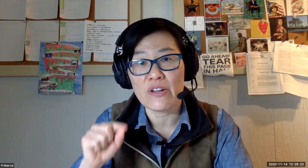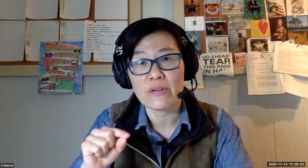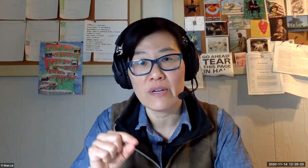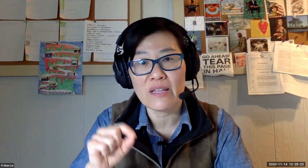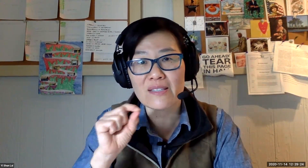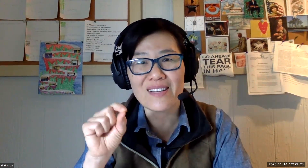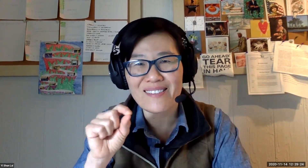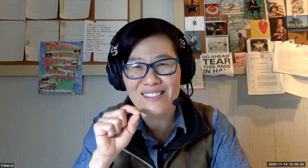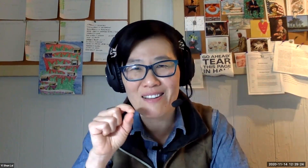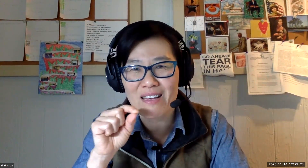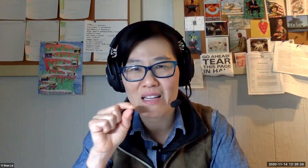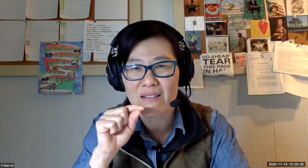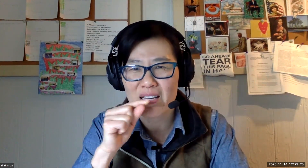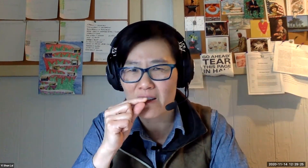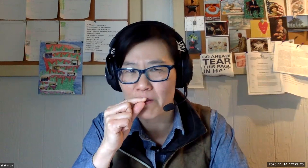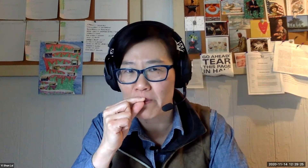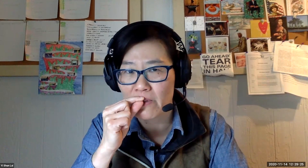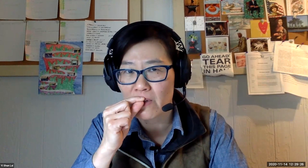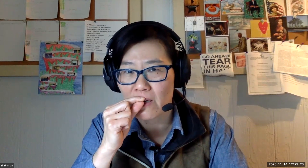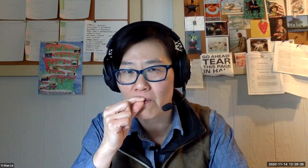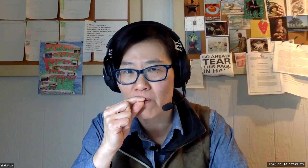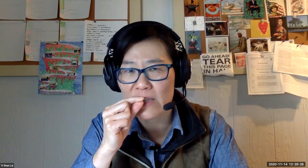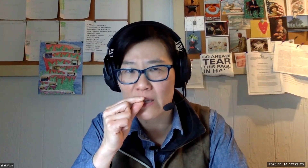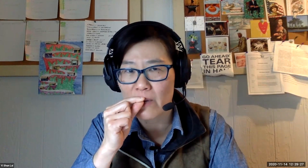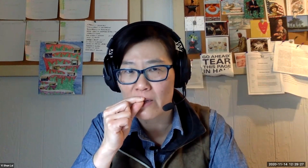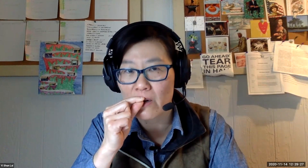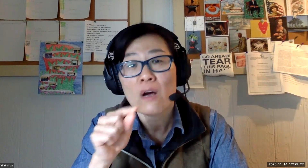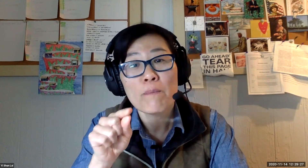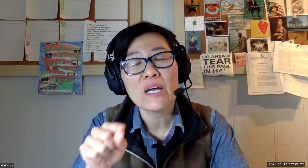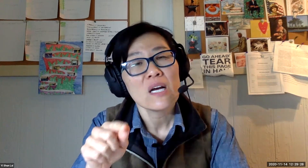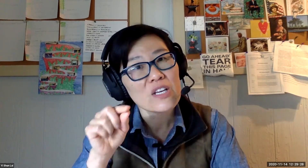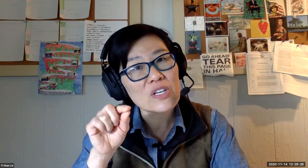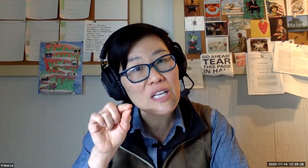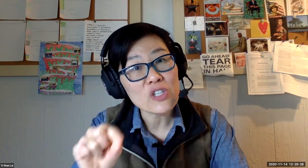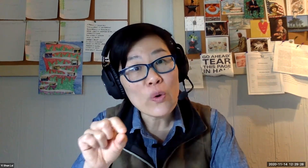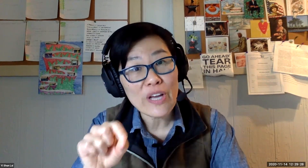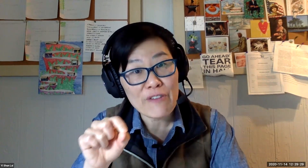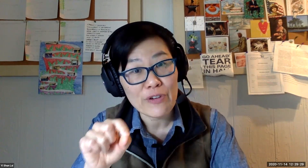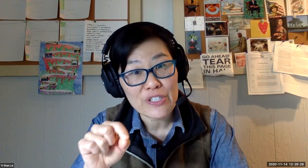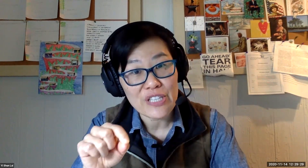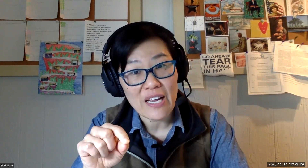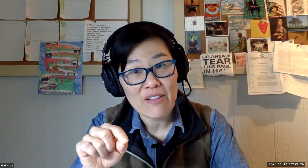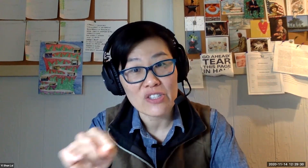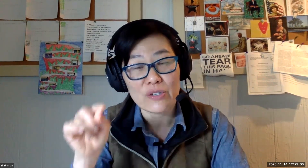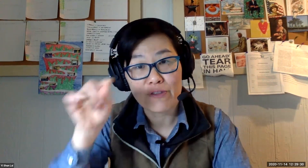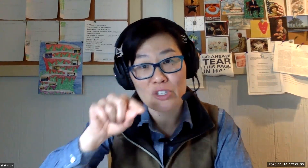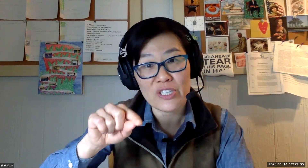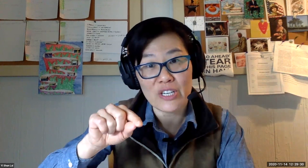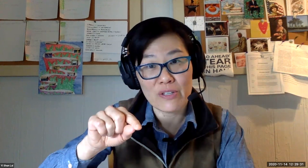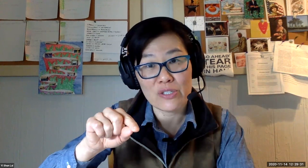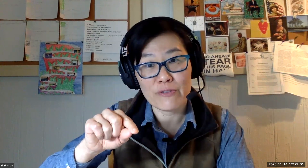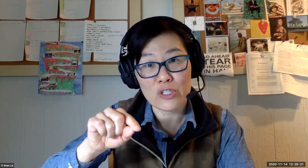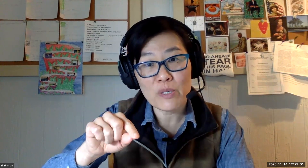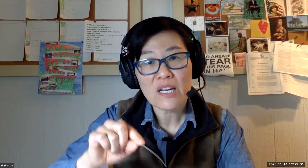and Z author, right? Like that's not a thing that people resonate with, but it's okay for you to say, this is your